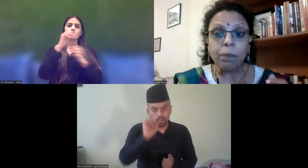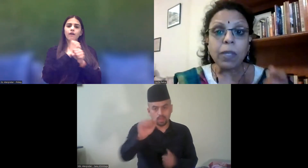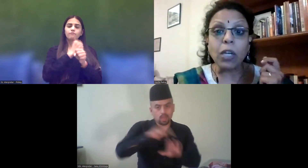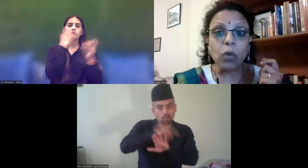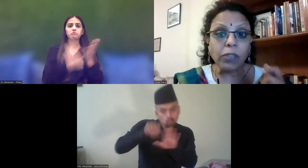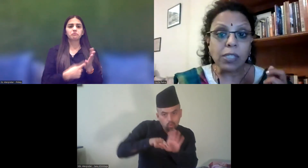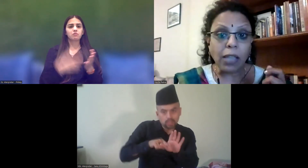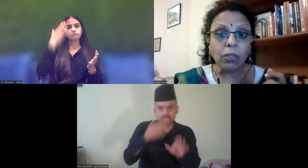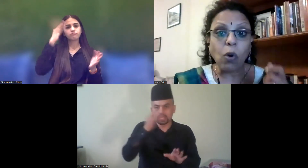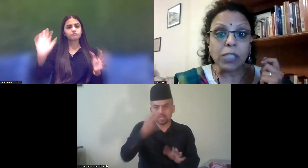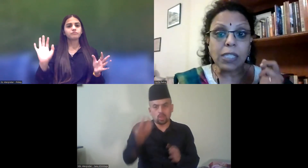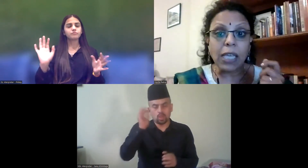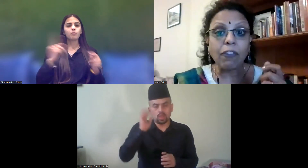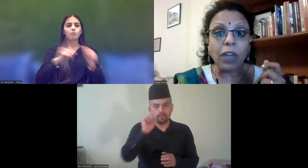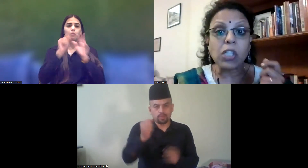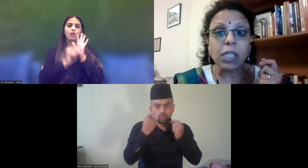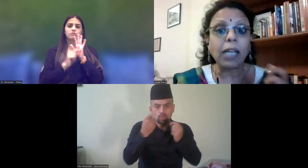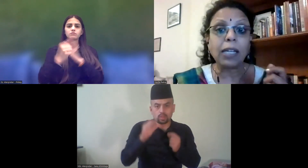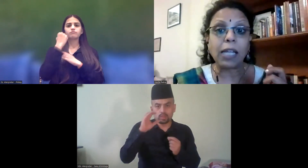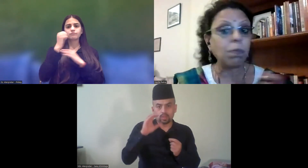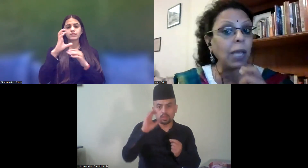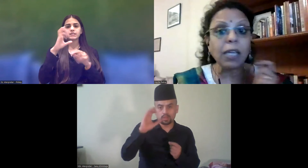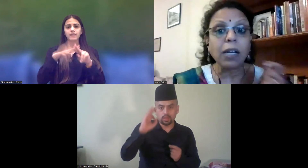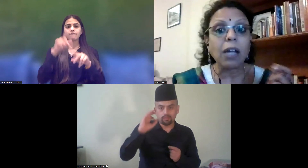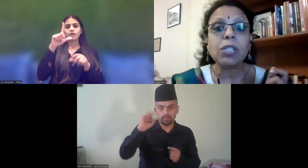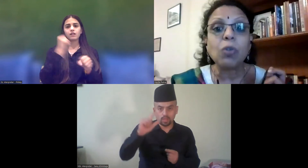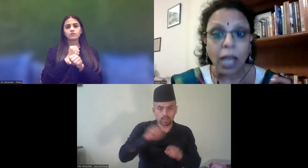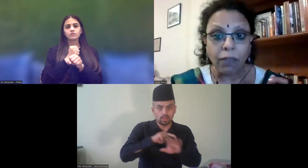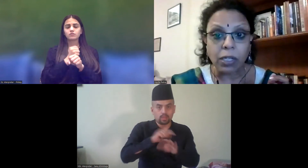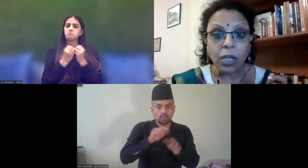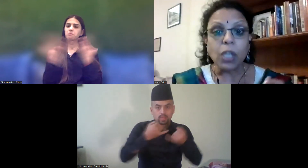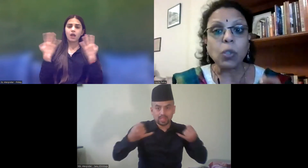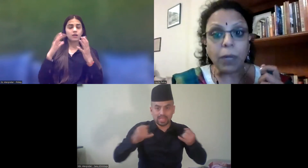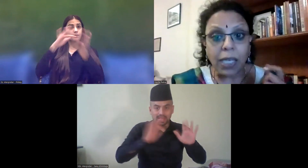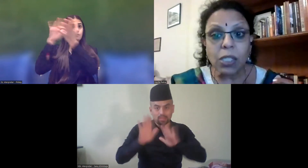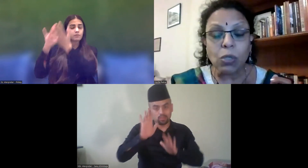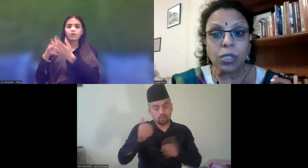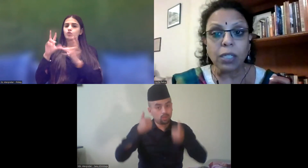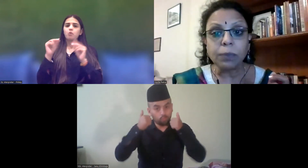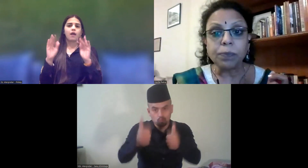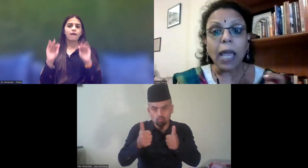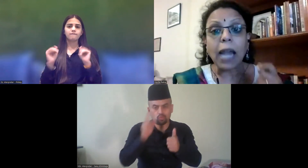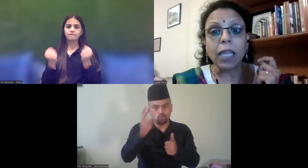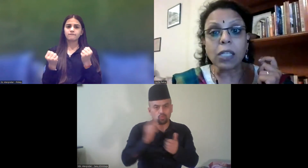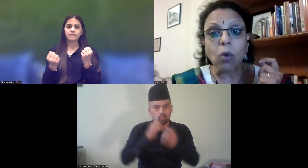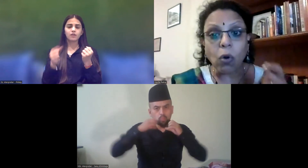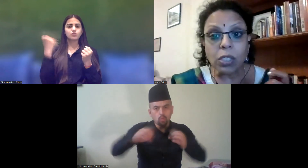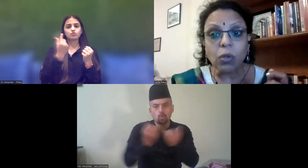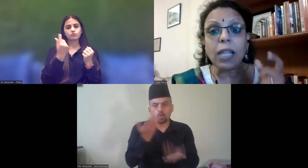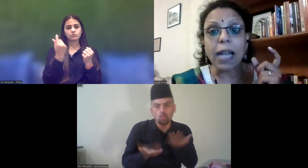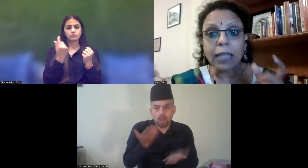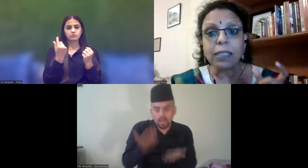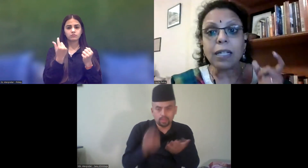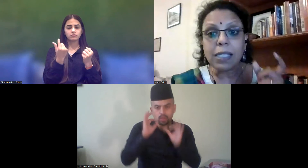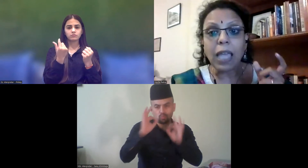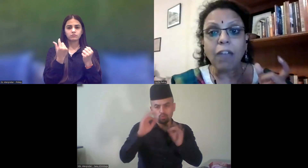policy, and you have the strength of the CFLG guidelines. Many countries don't have it. So please use it. And there is also